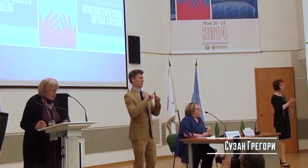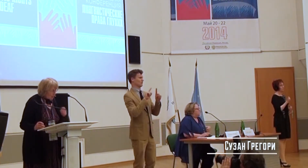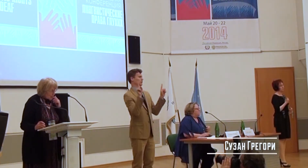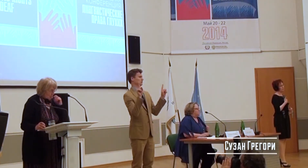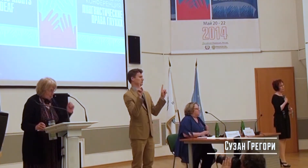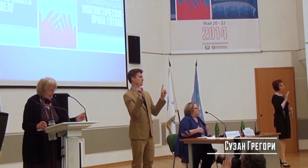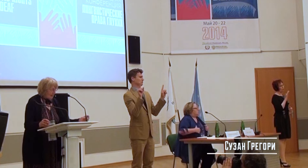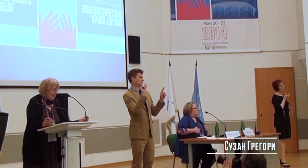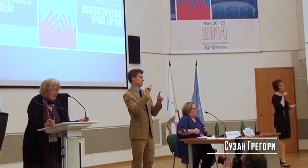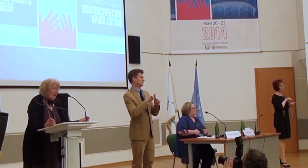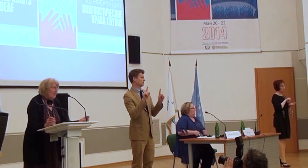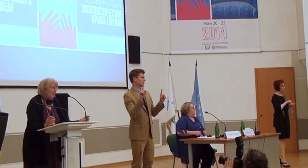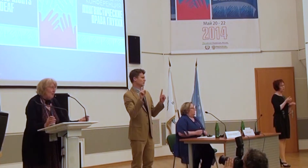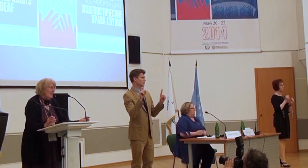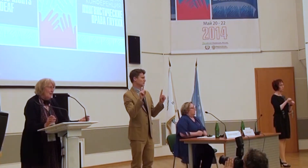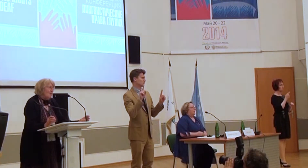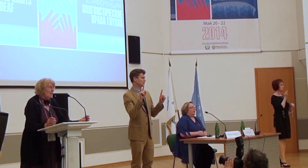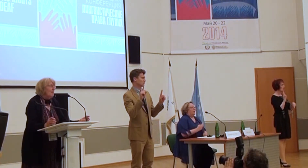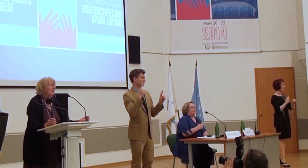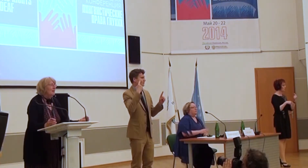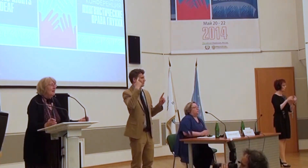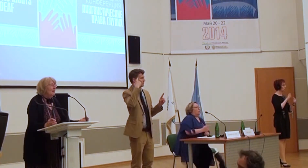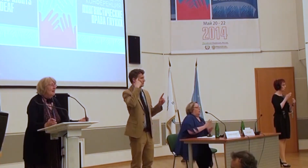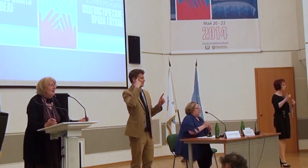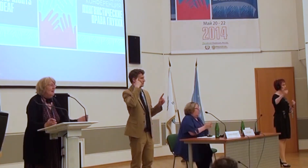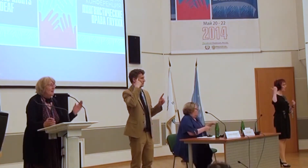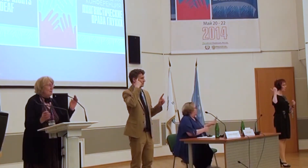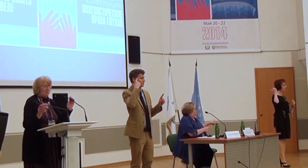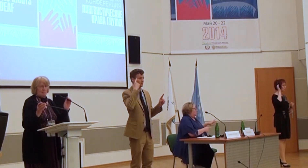afternoon or this morning. I think I've got a little bit of a...